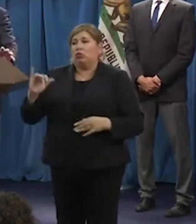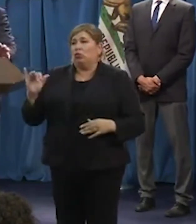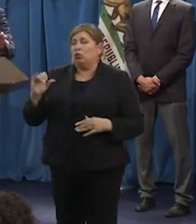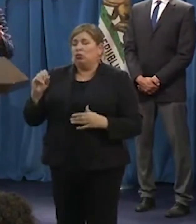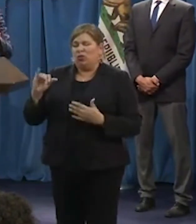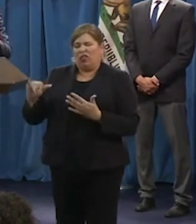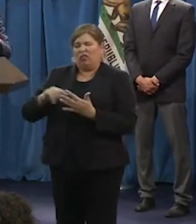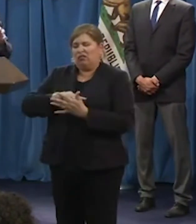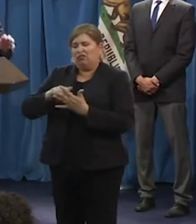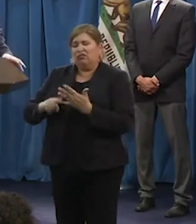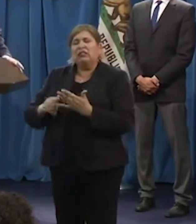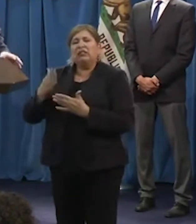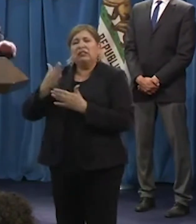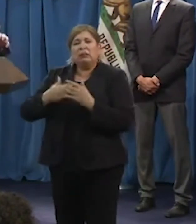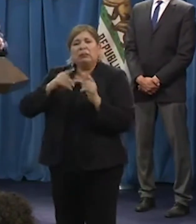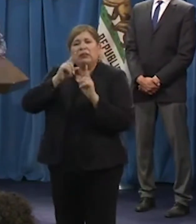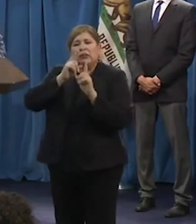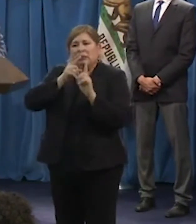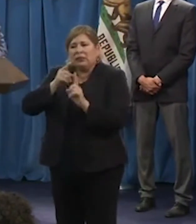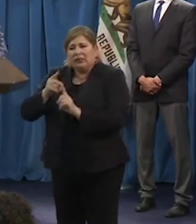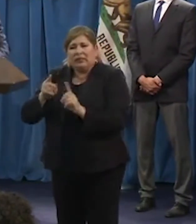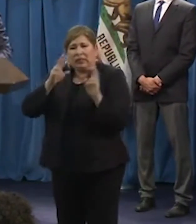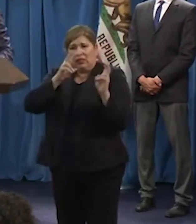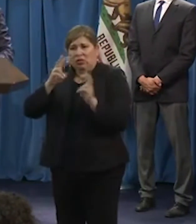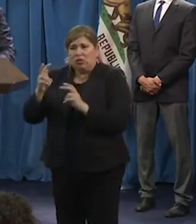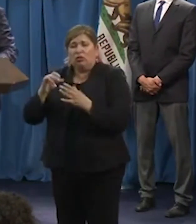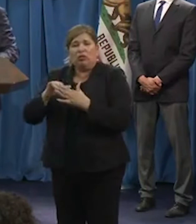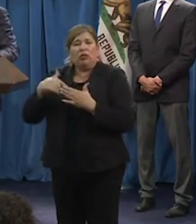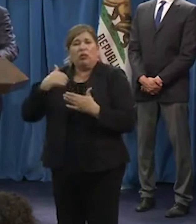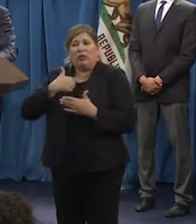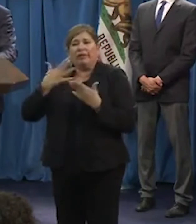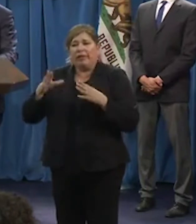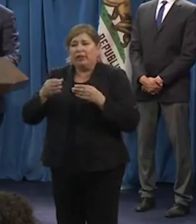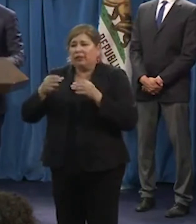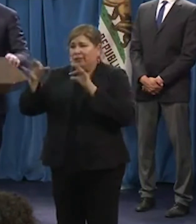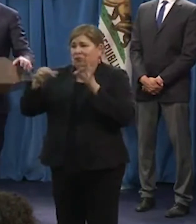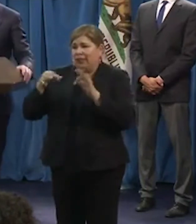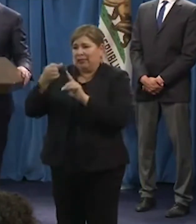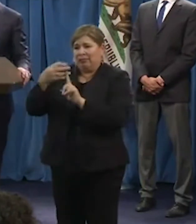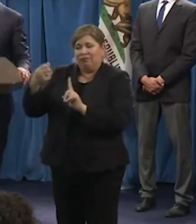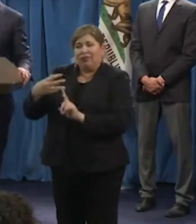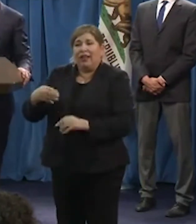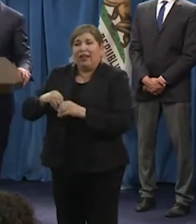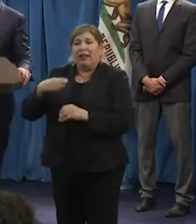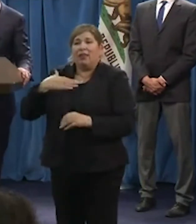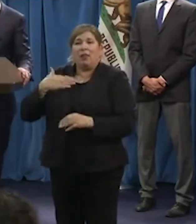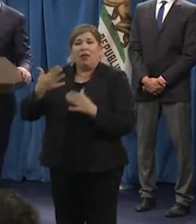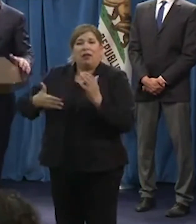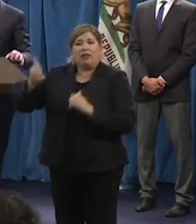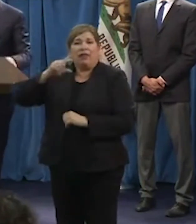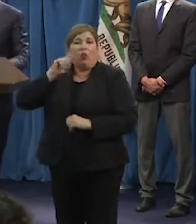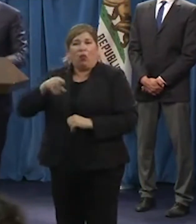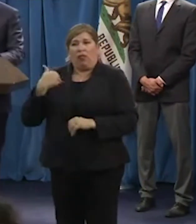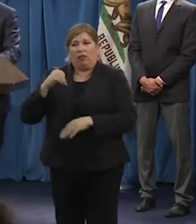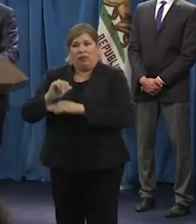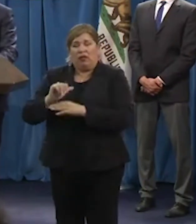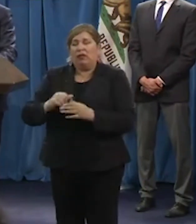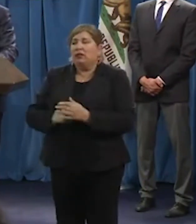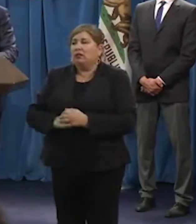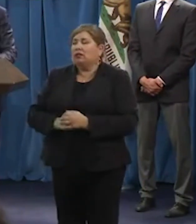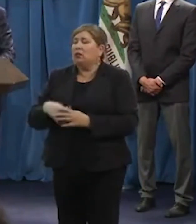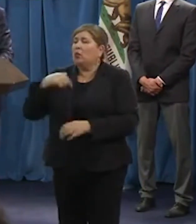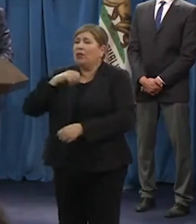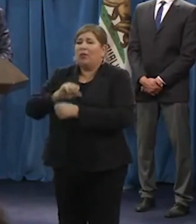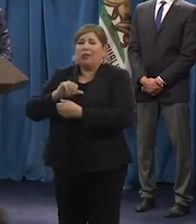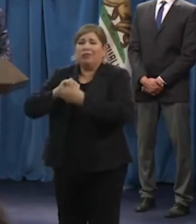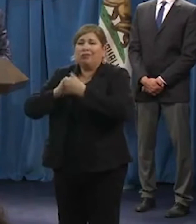those are just some pragmatic, specific issues that were laid out in the executive order I signed out last night. We are working very collaboratively